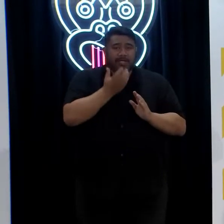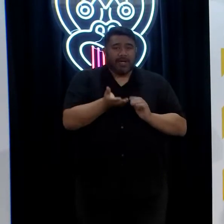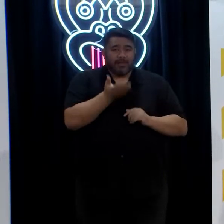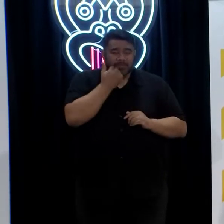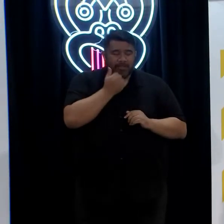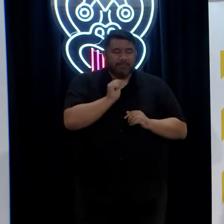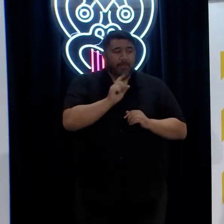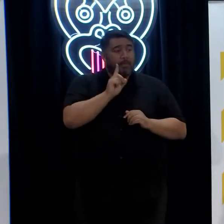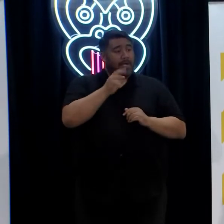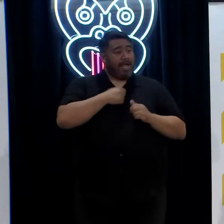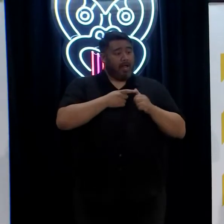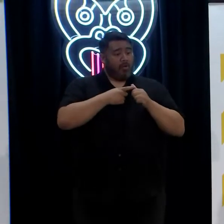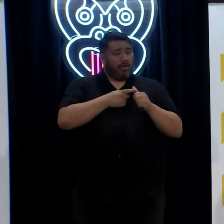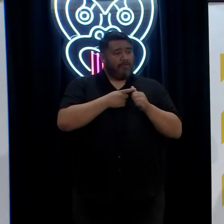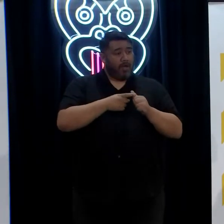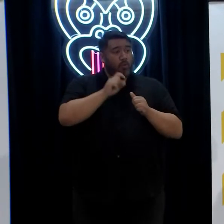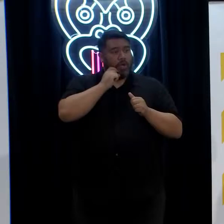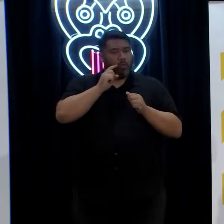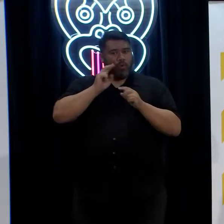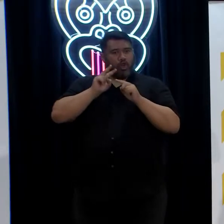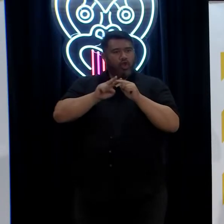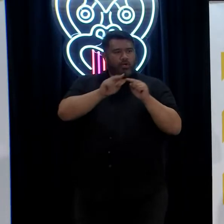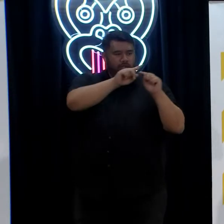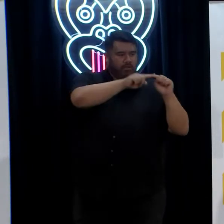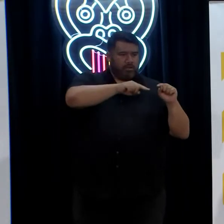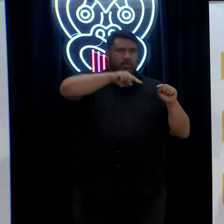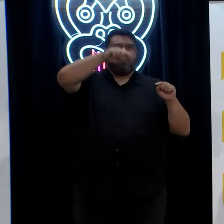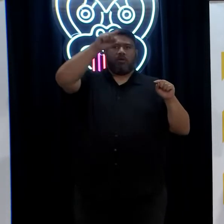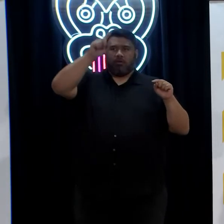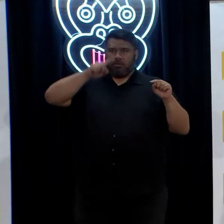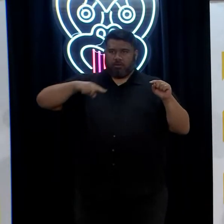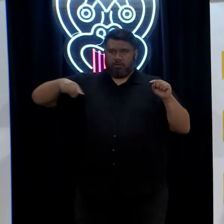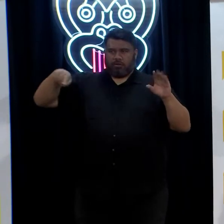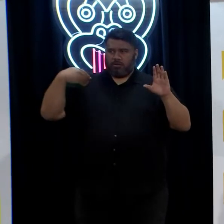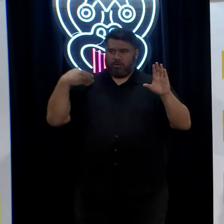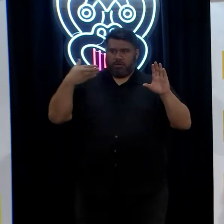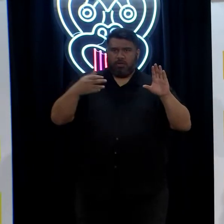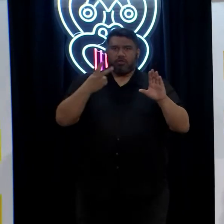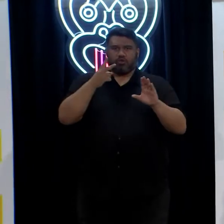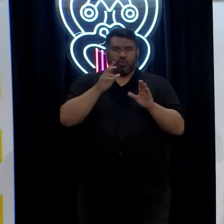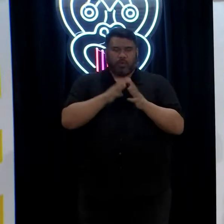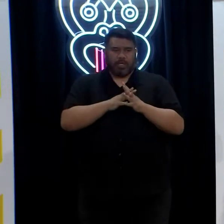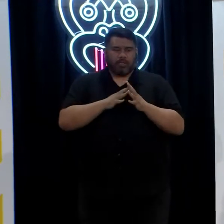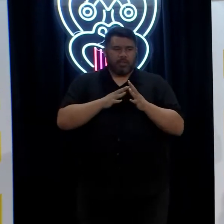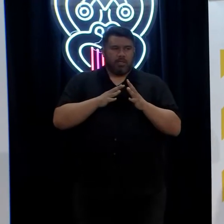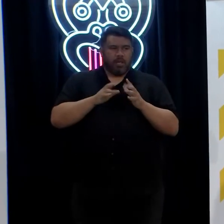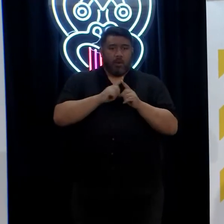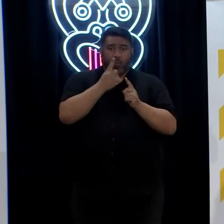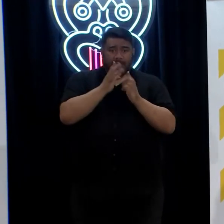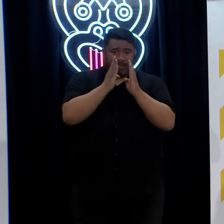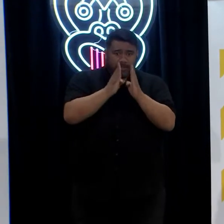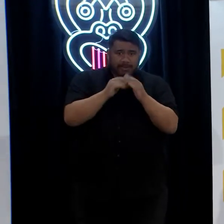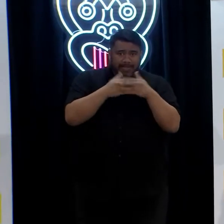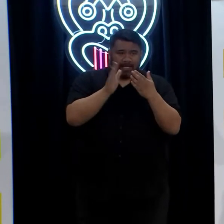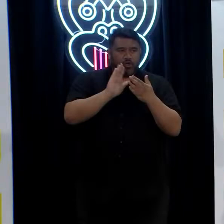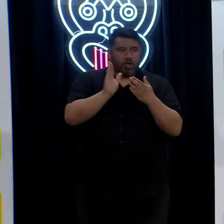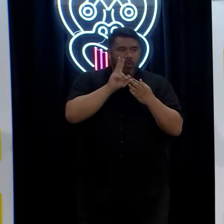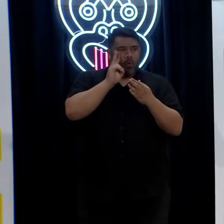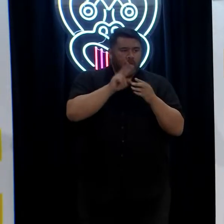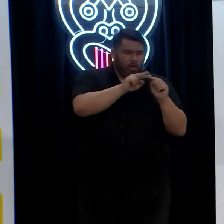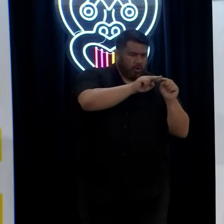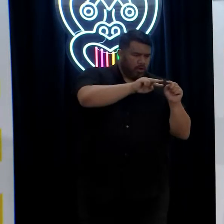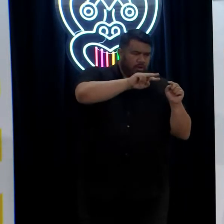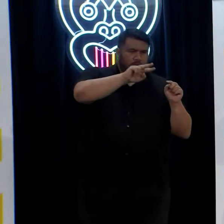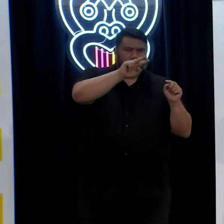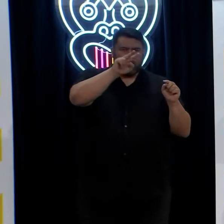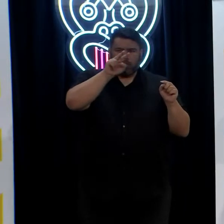of our advice, we'll be looking at what that tells us, what the pattern is. We won't just look at one particular day, but we'll look at what the pattern has been and what